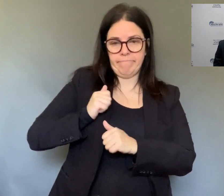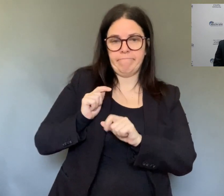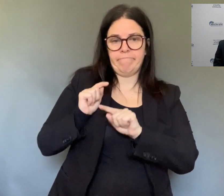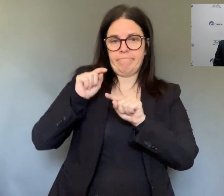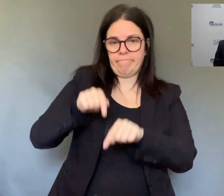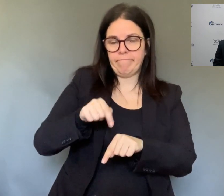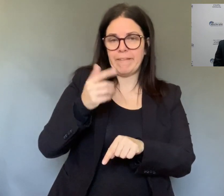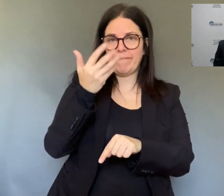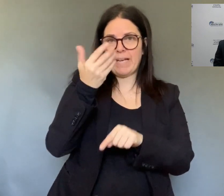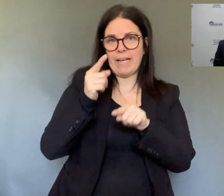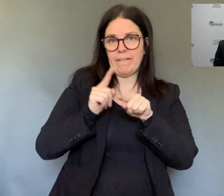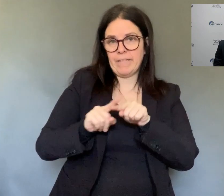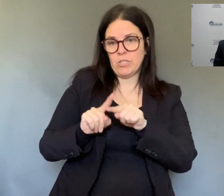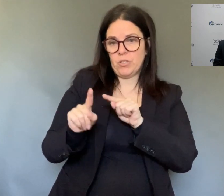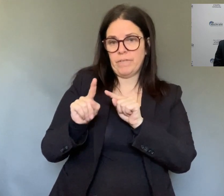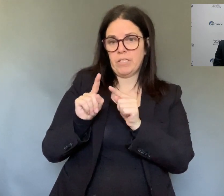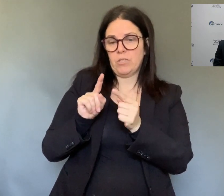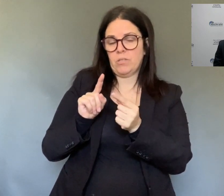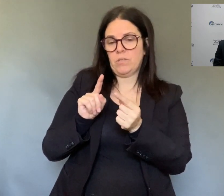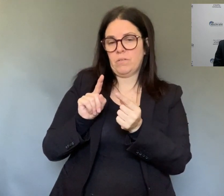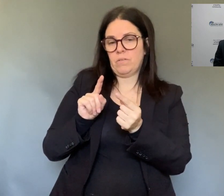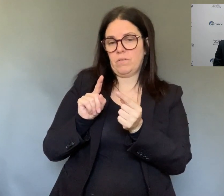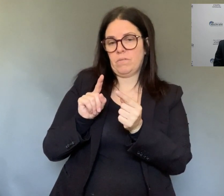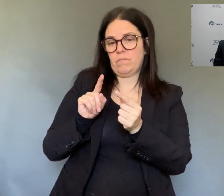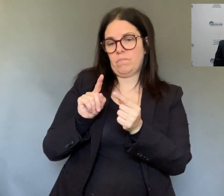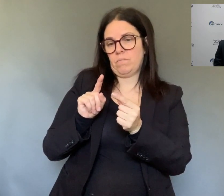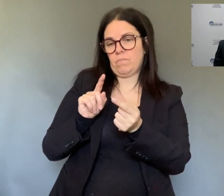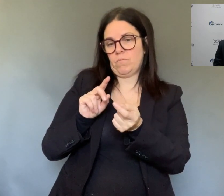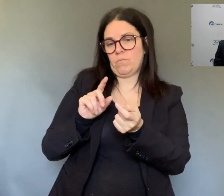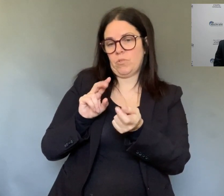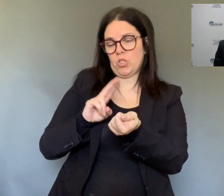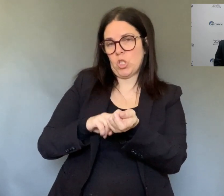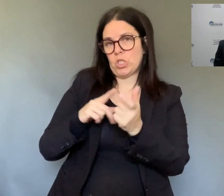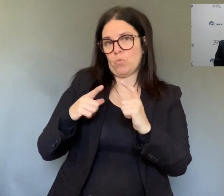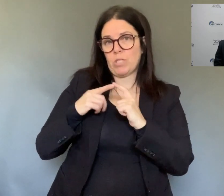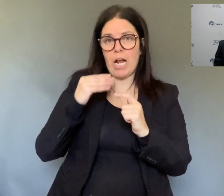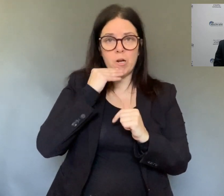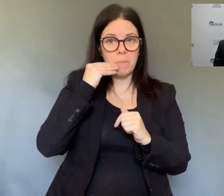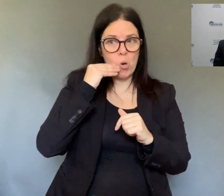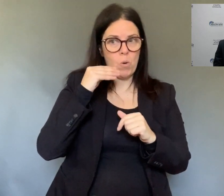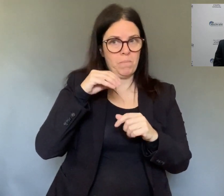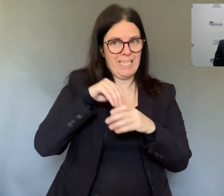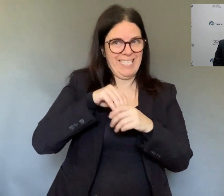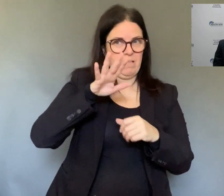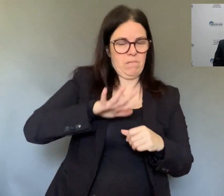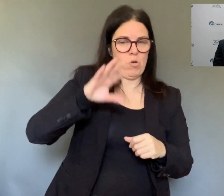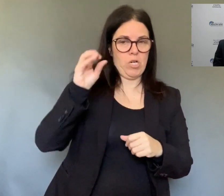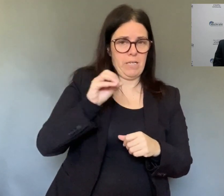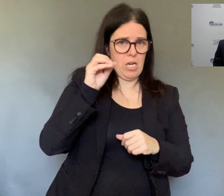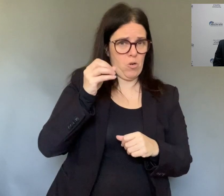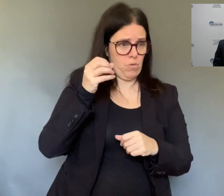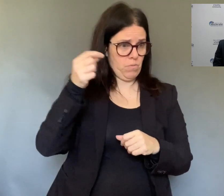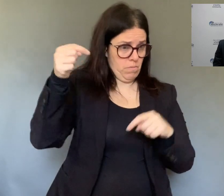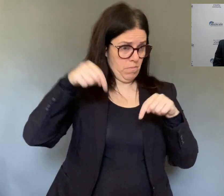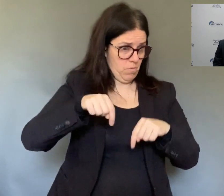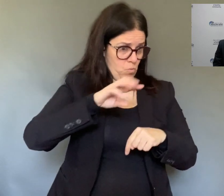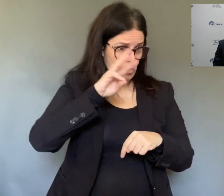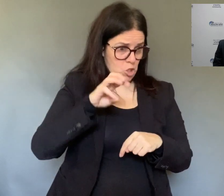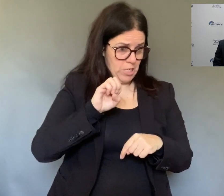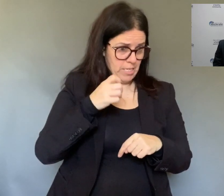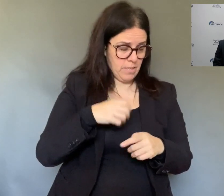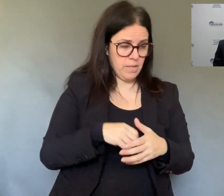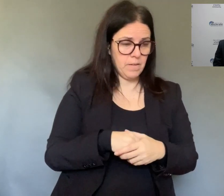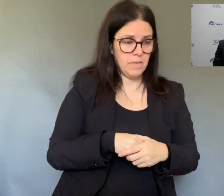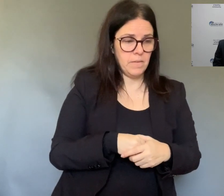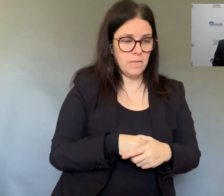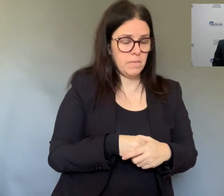the province. Is that in Windsor or Essex County by any chance? None at the Windsor-Essex County